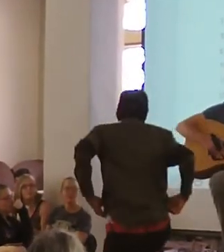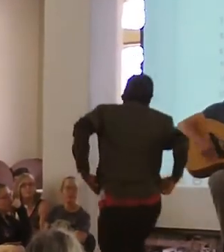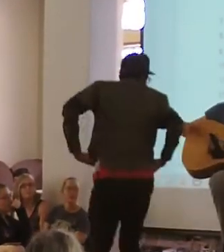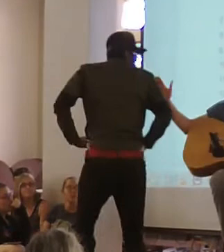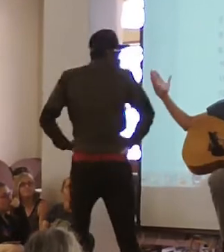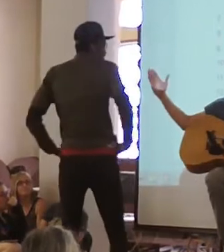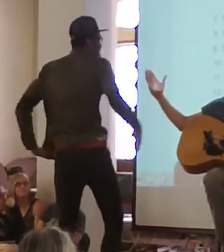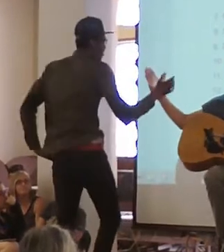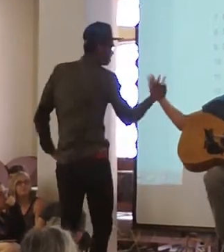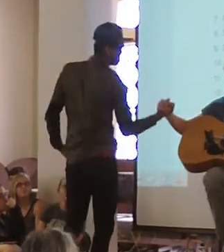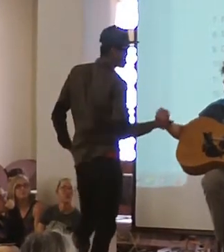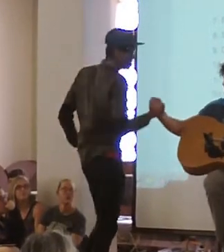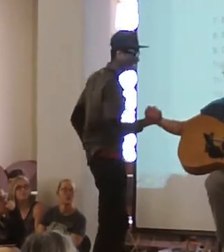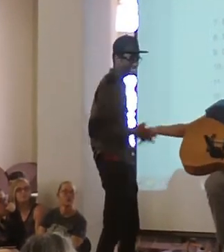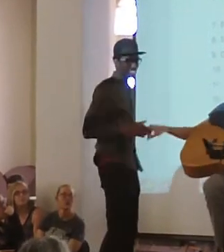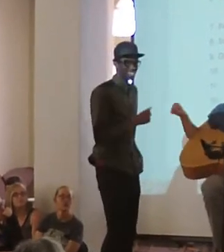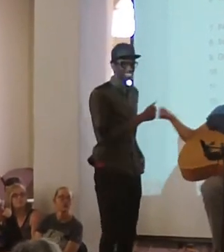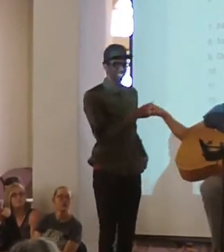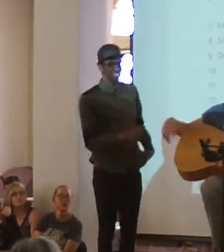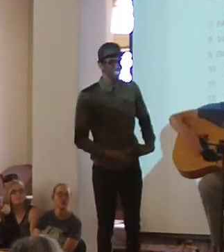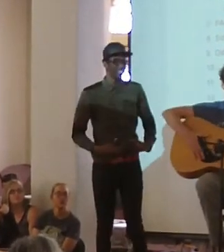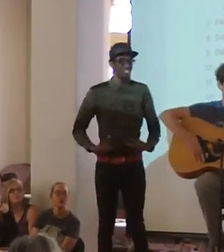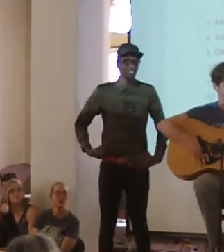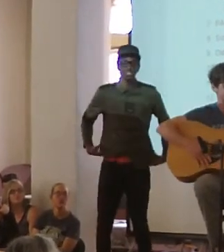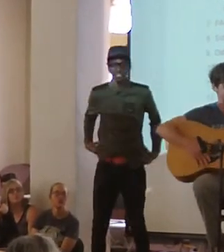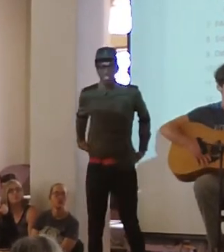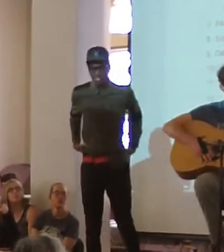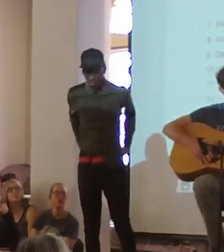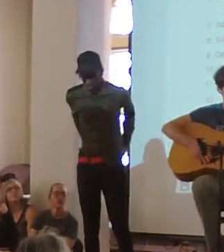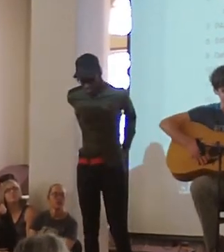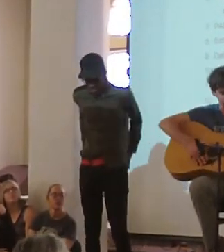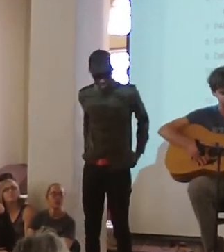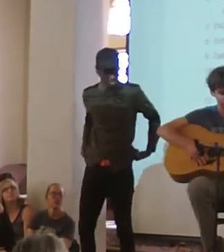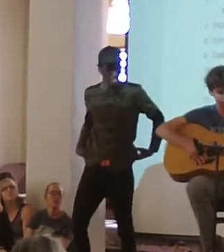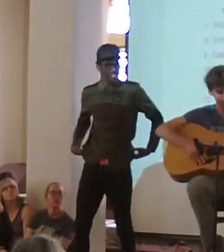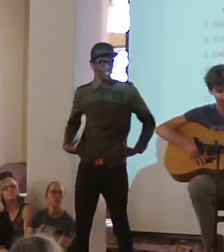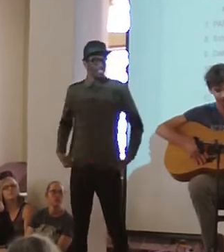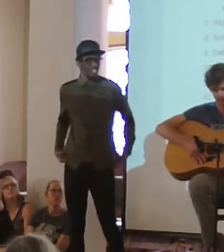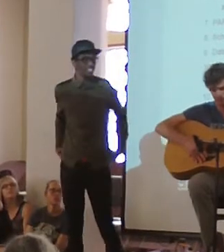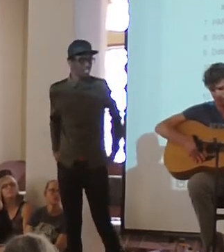Thank you.